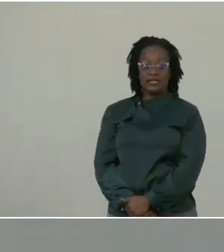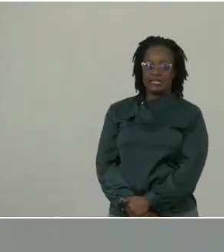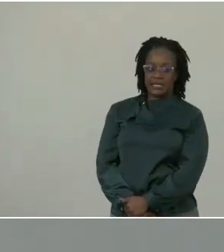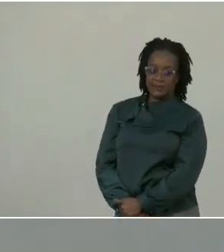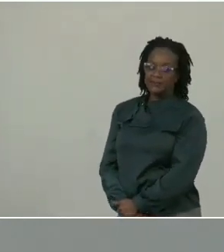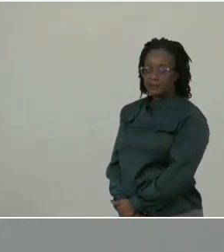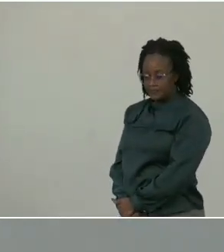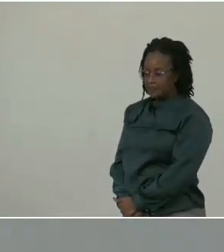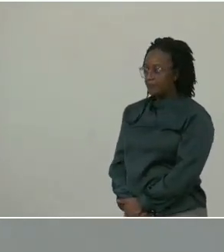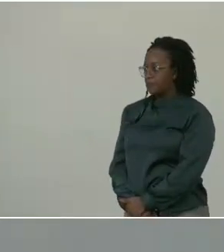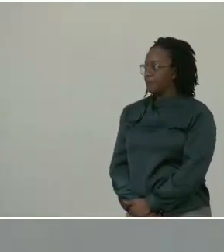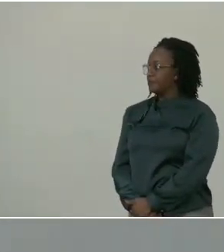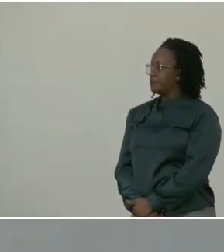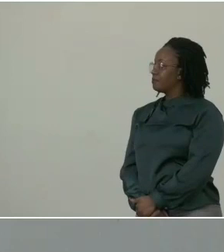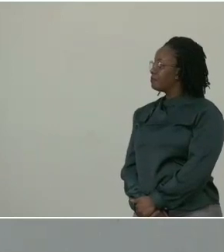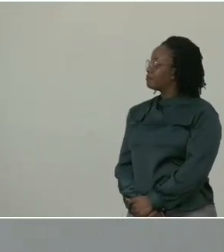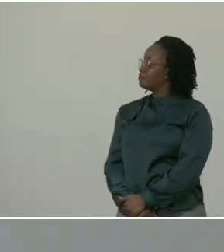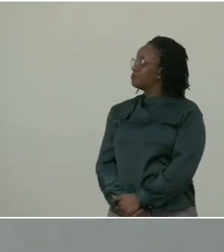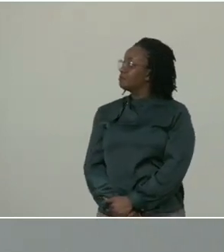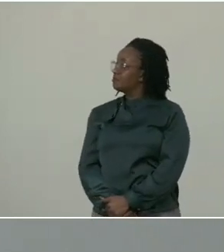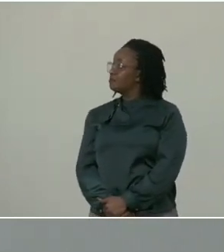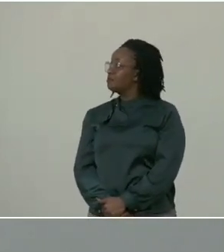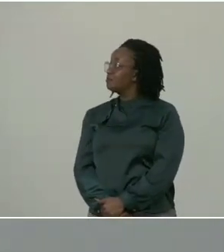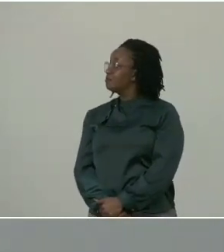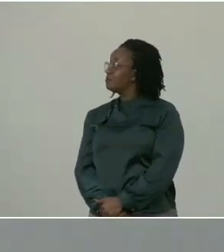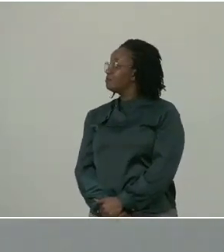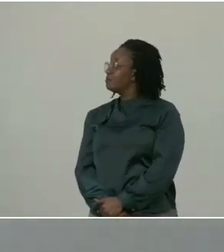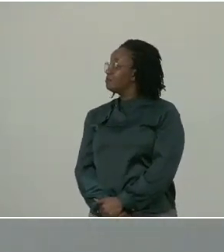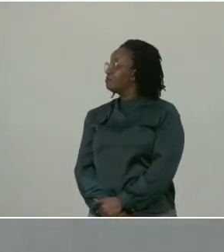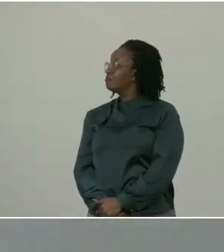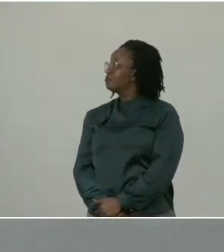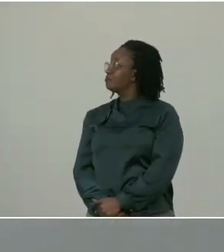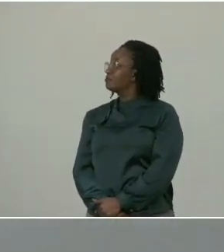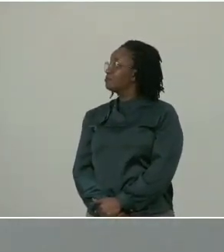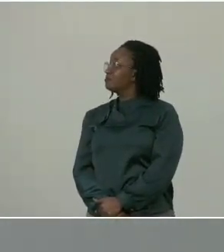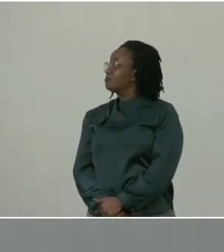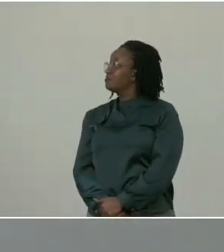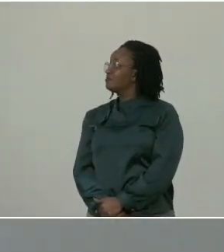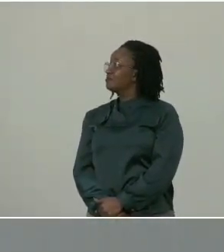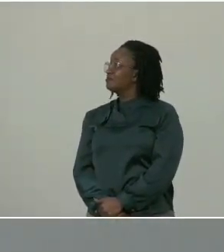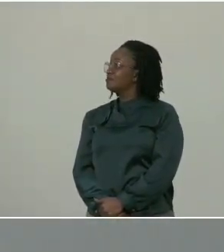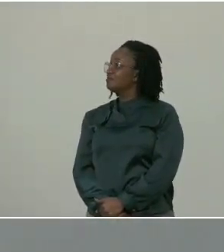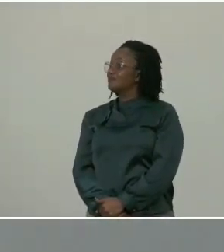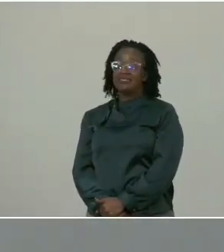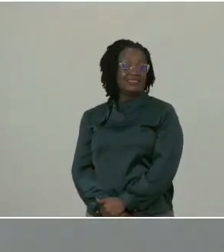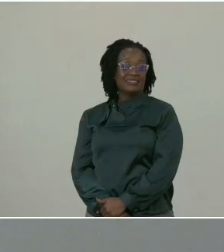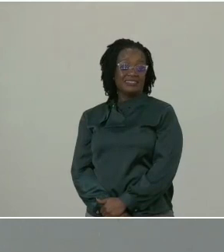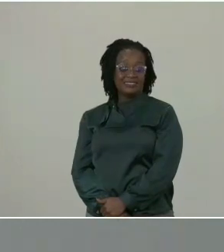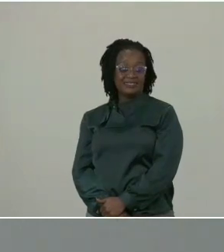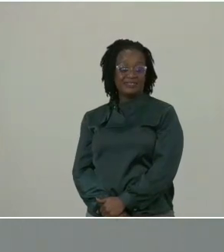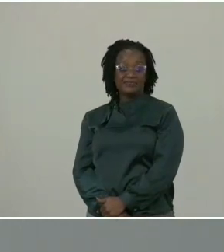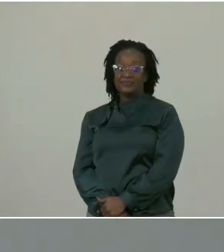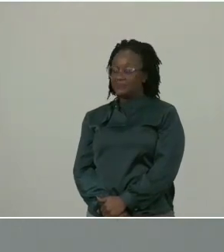always have yearly reports. But for those who don't have jobs, they